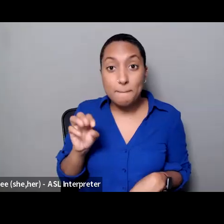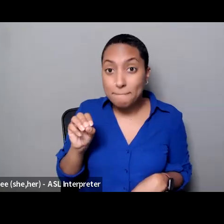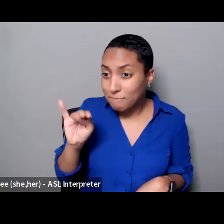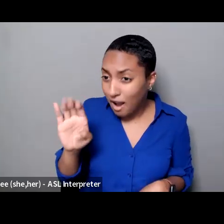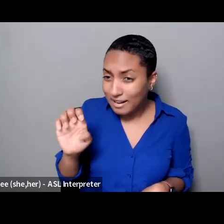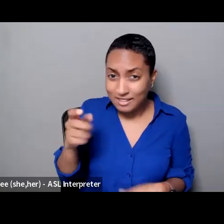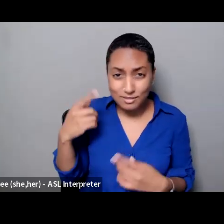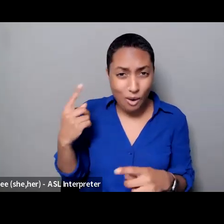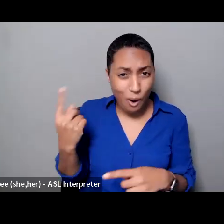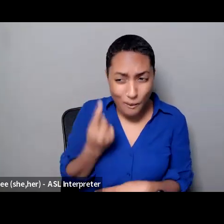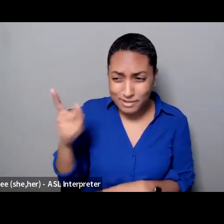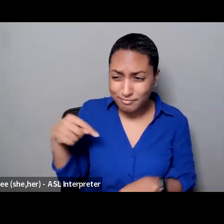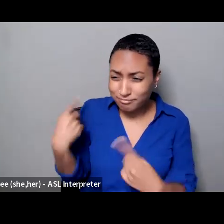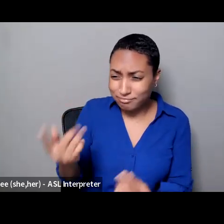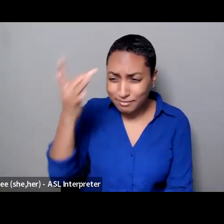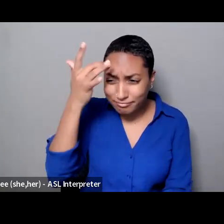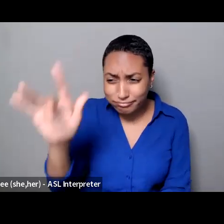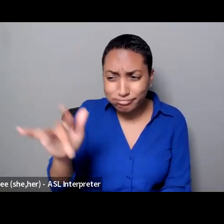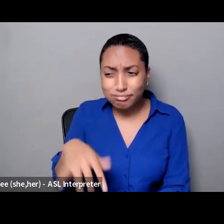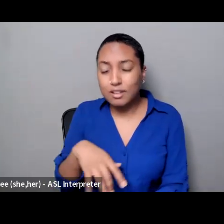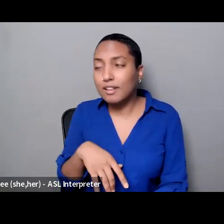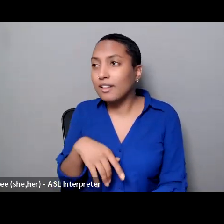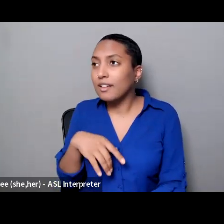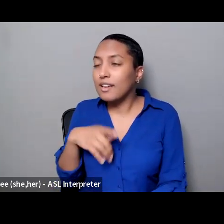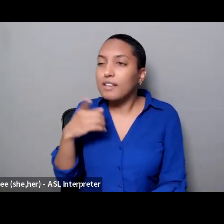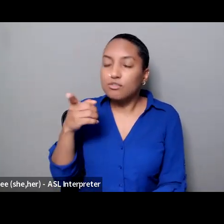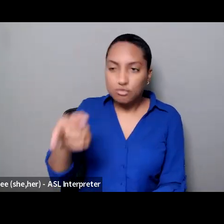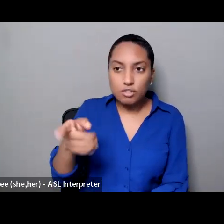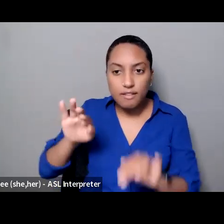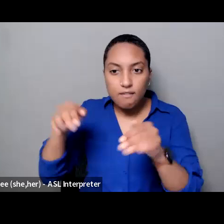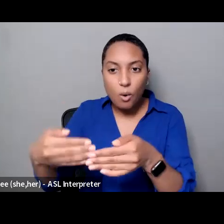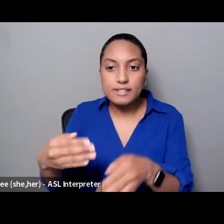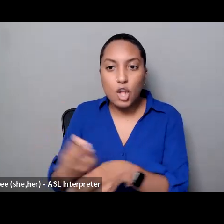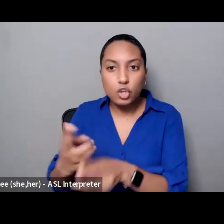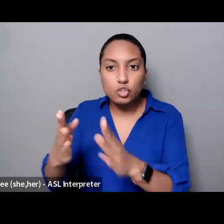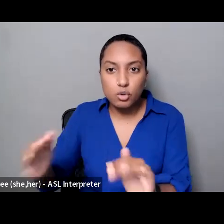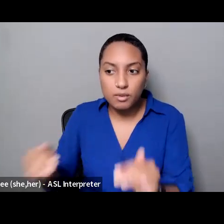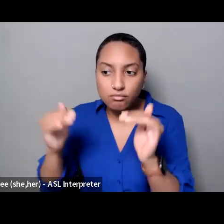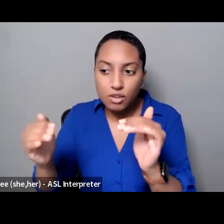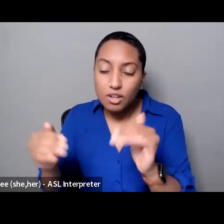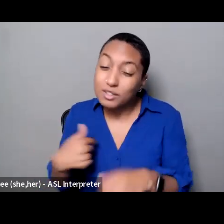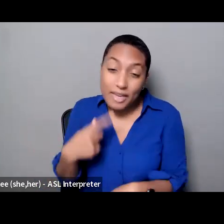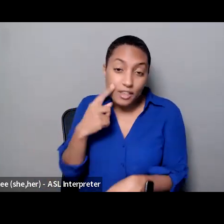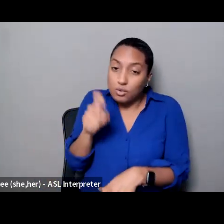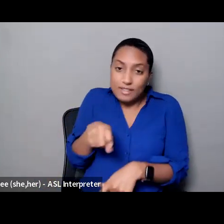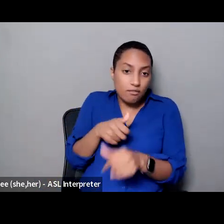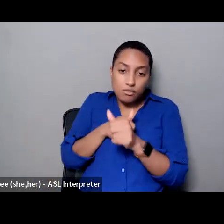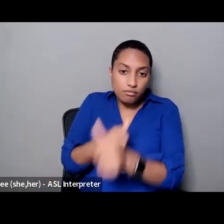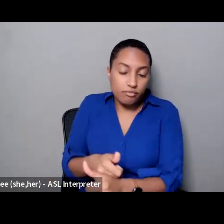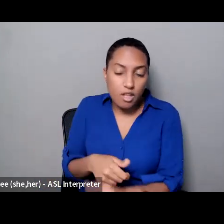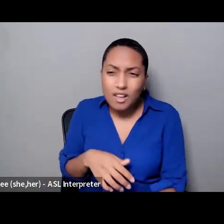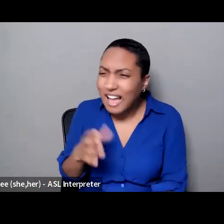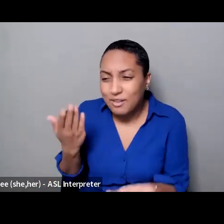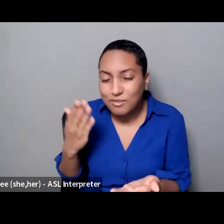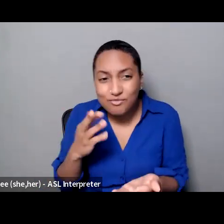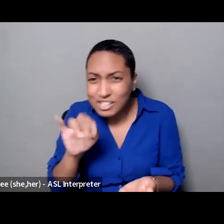this consumer control and advancement. I think it's just being true to it, in my opinion. I don't know, Richard? If I